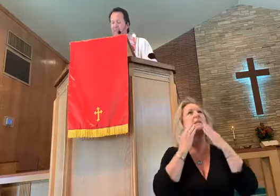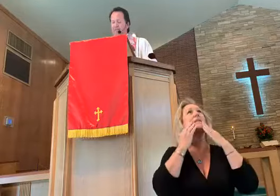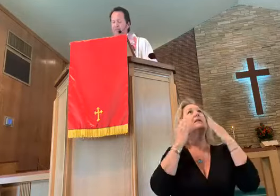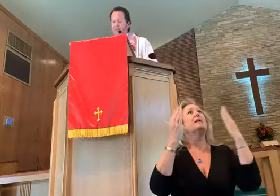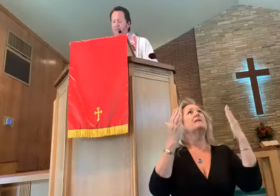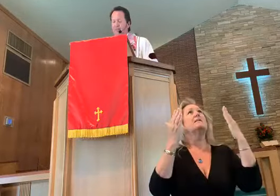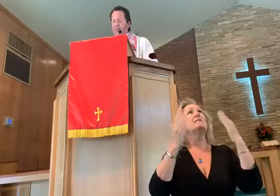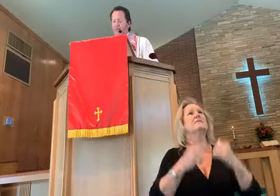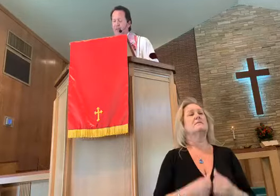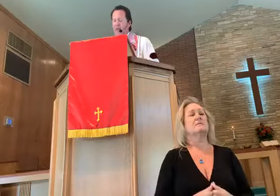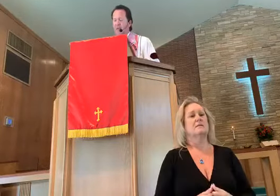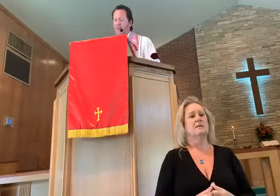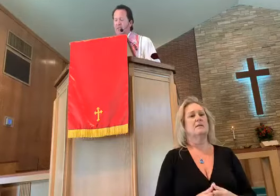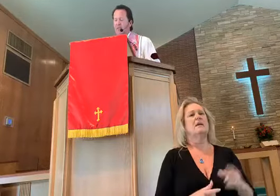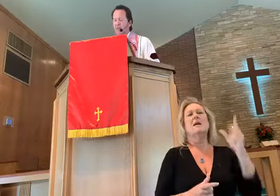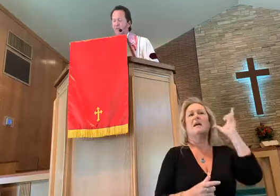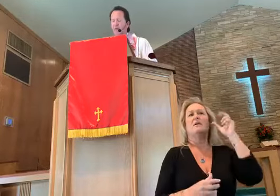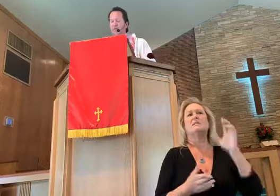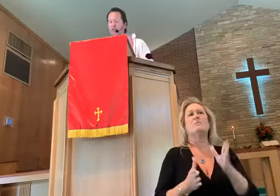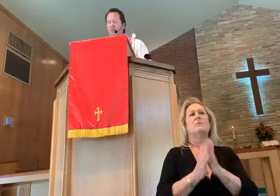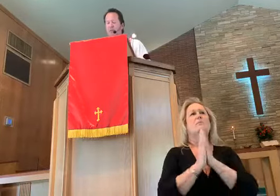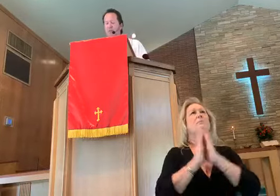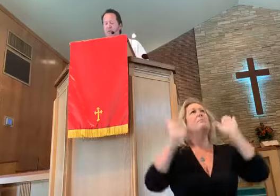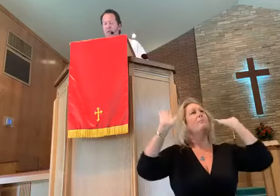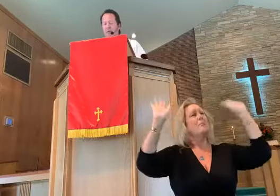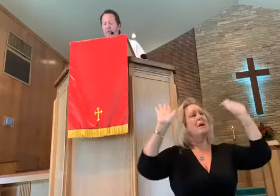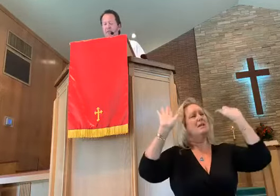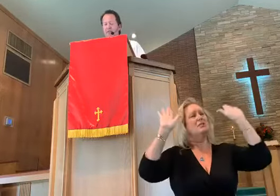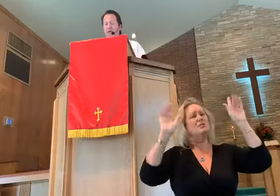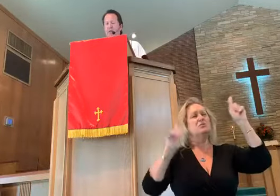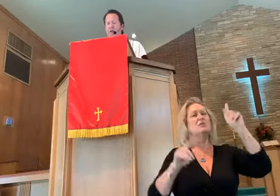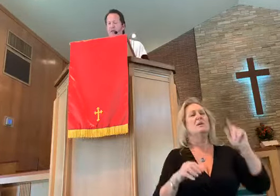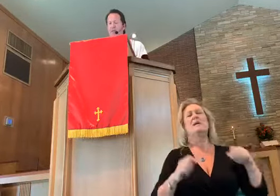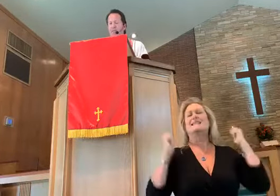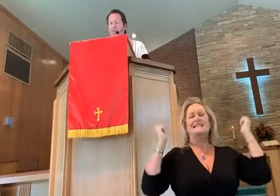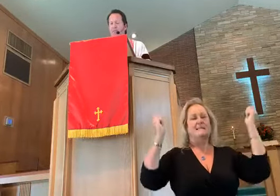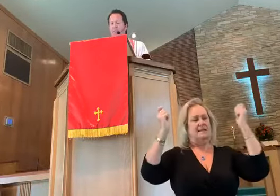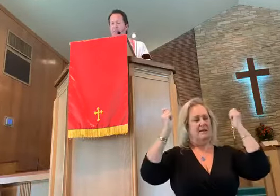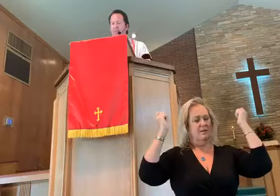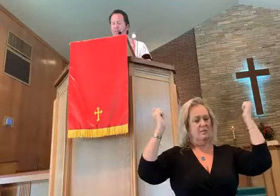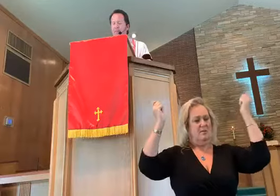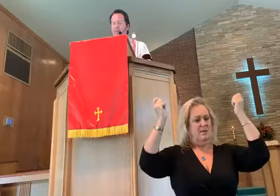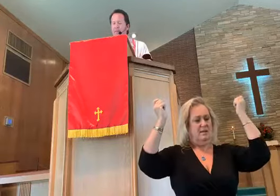thanks. Hear us as we praise you and celebrate,